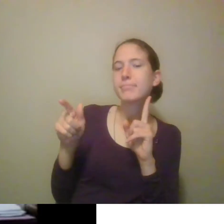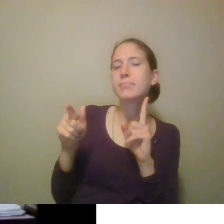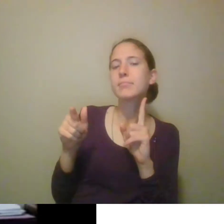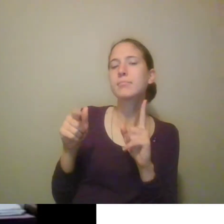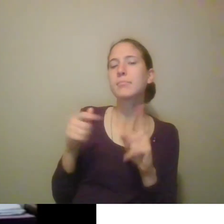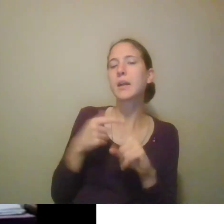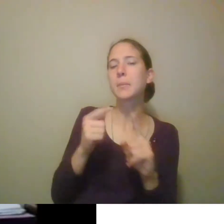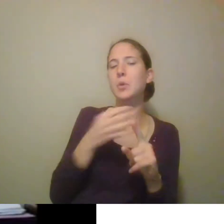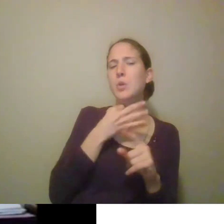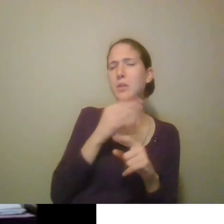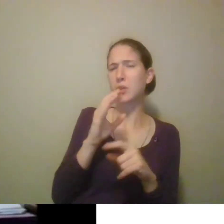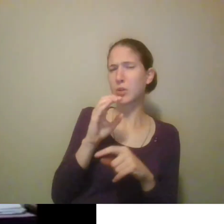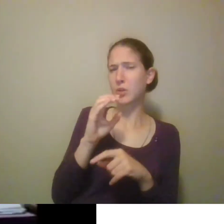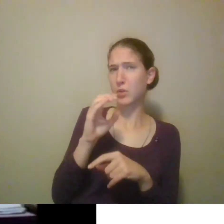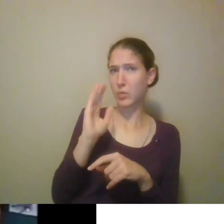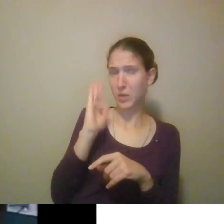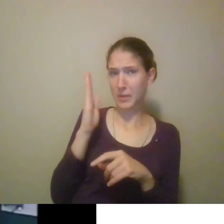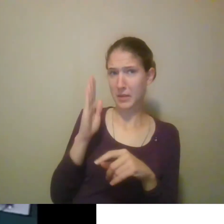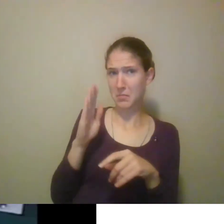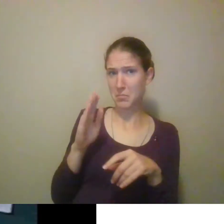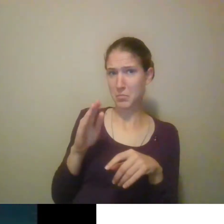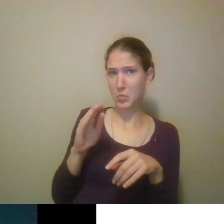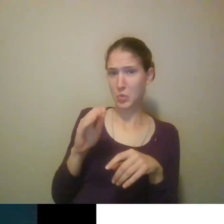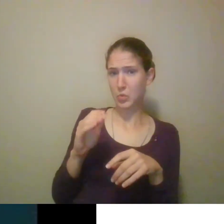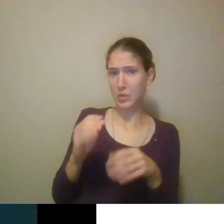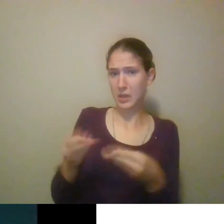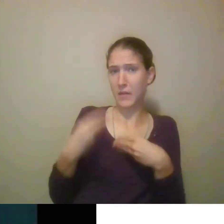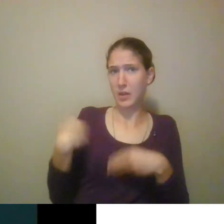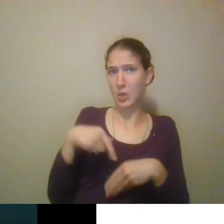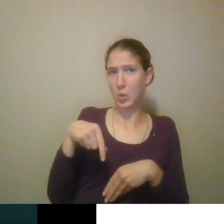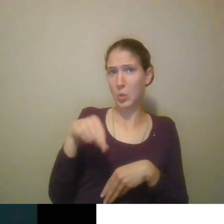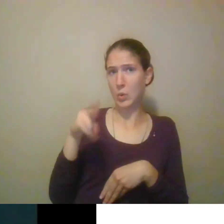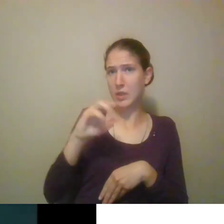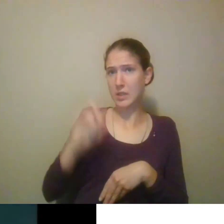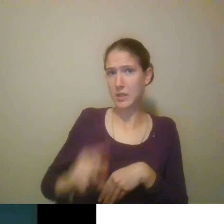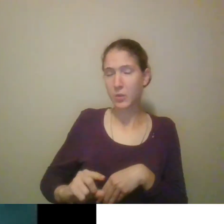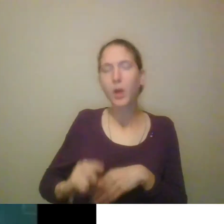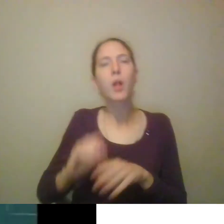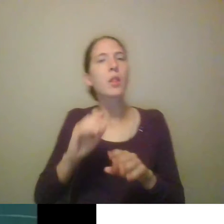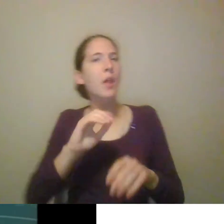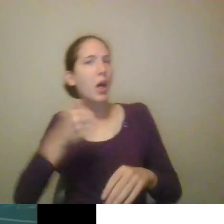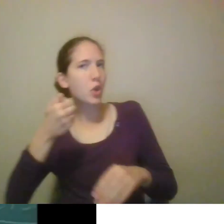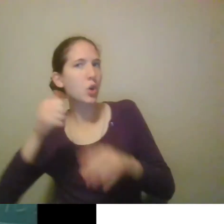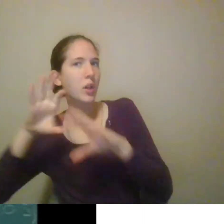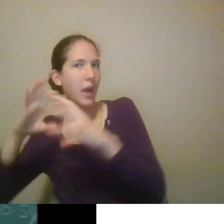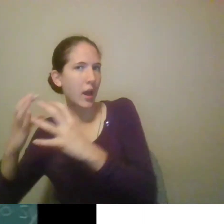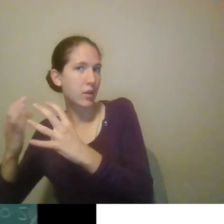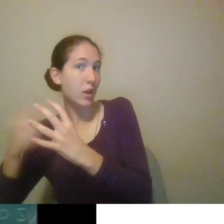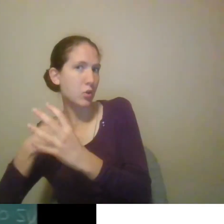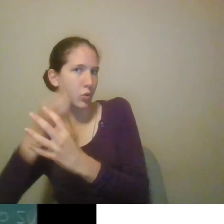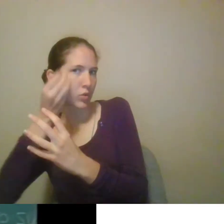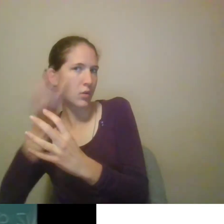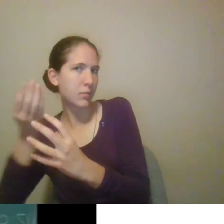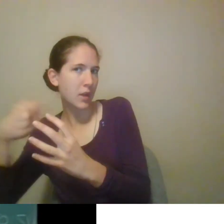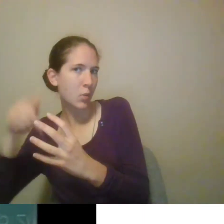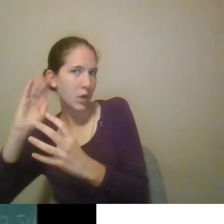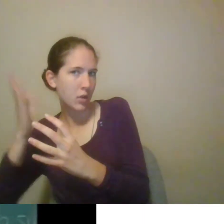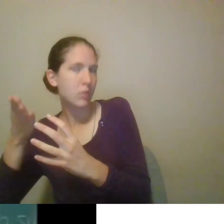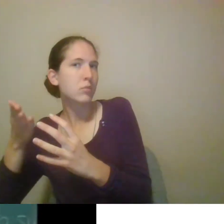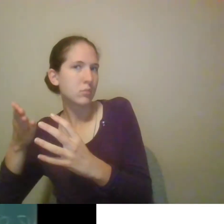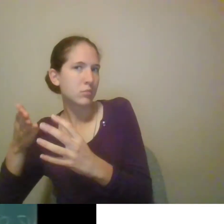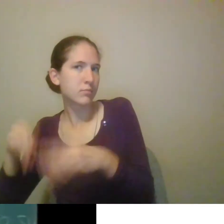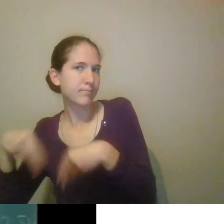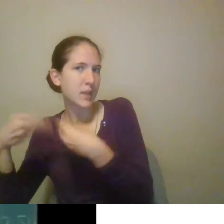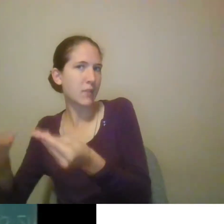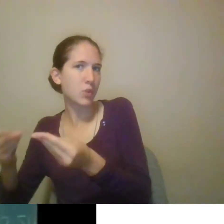I know. The other class, I announced to the other class that they would have a quiz tomorrow dealing with this information. All